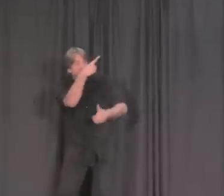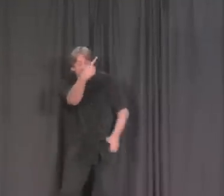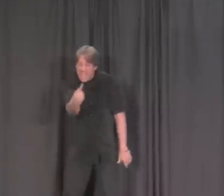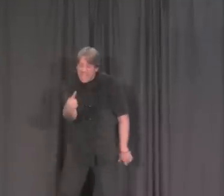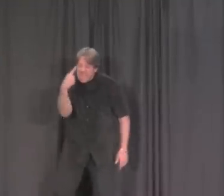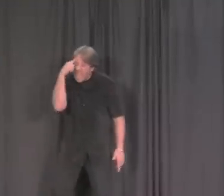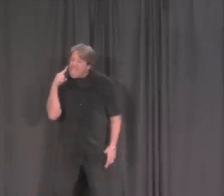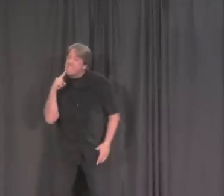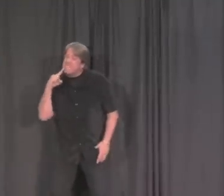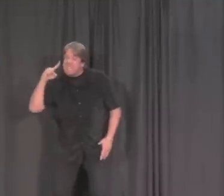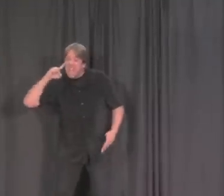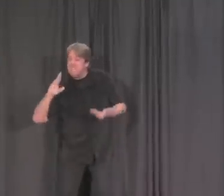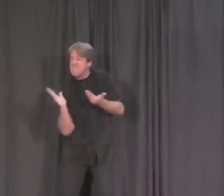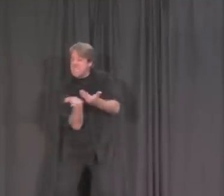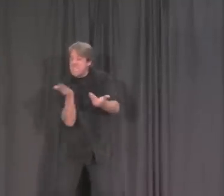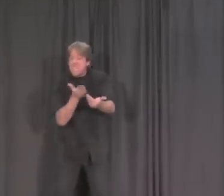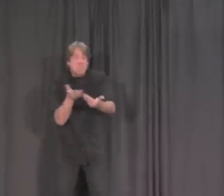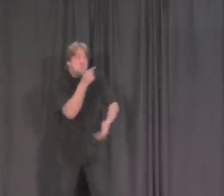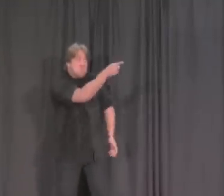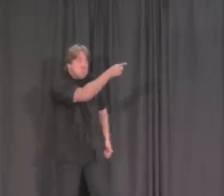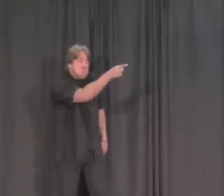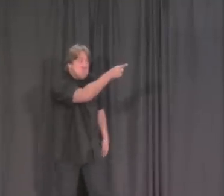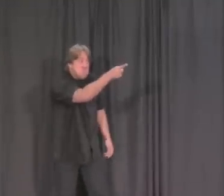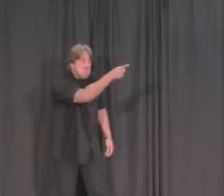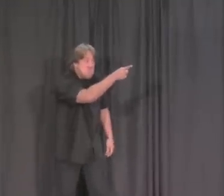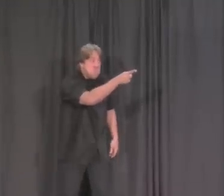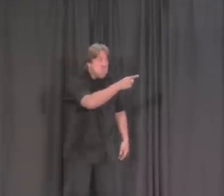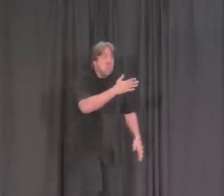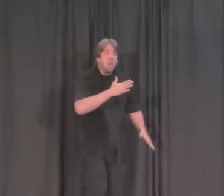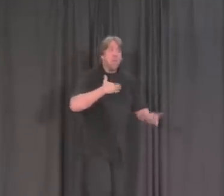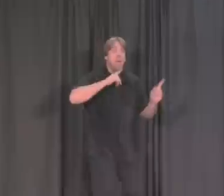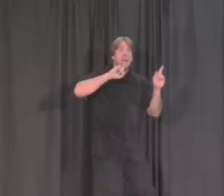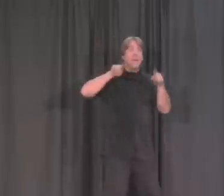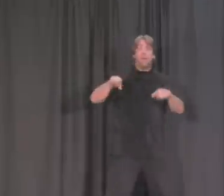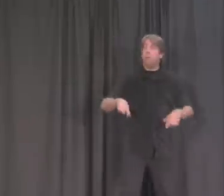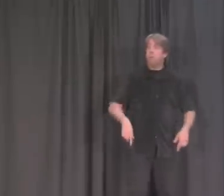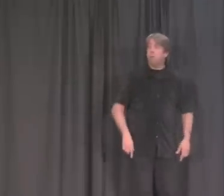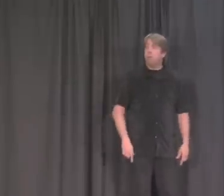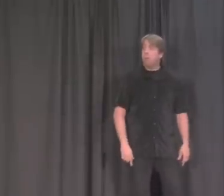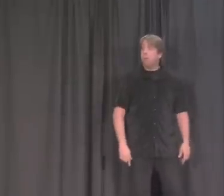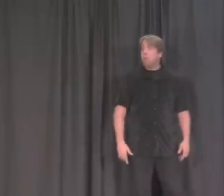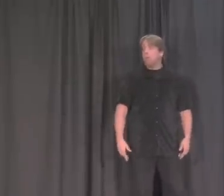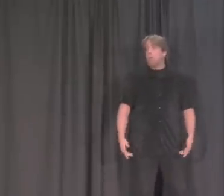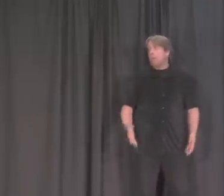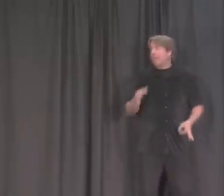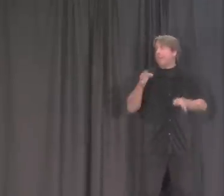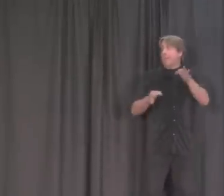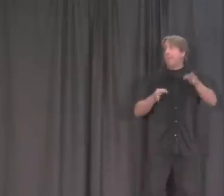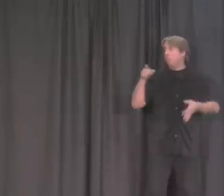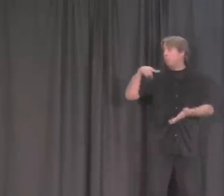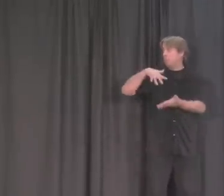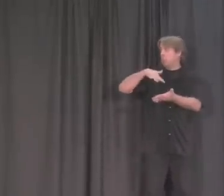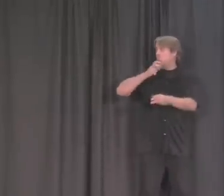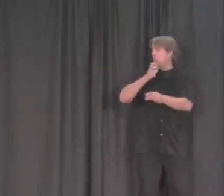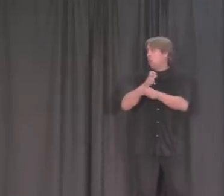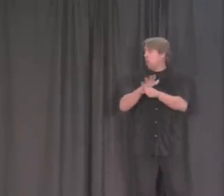You were the one playing with the electrical cord. You think being deaf is easy? My answer was, if you study hard